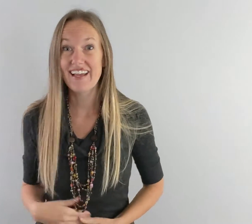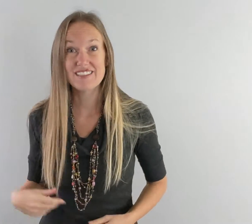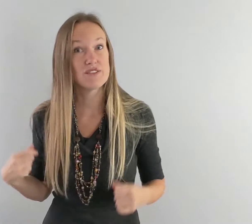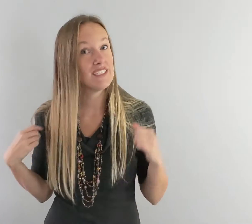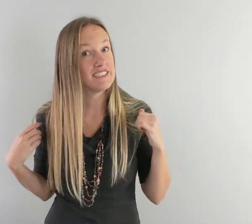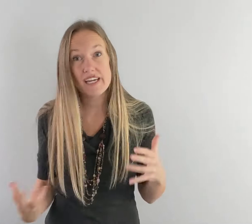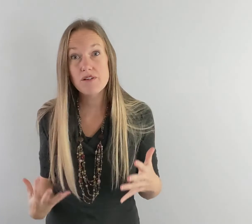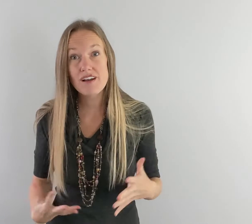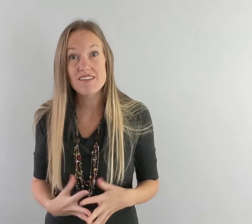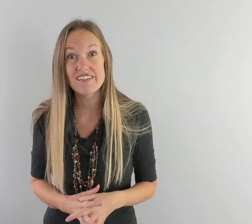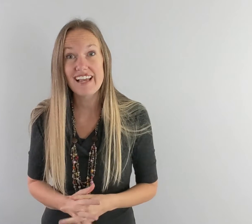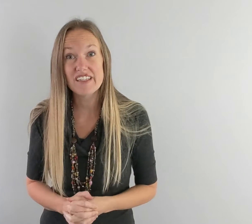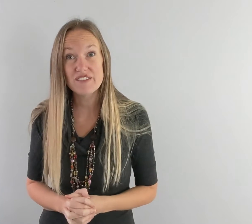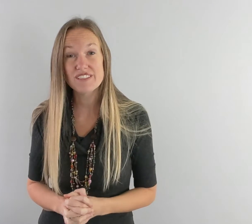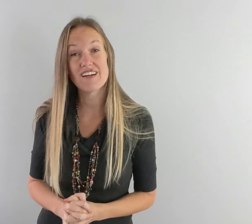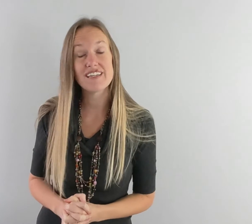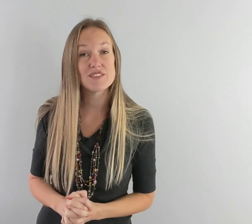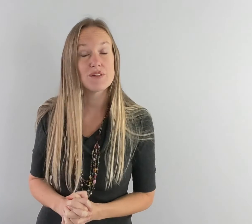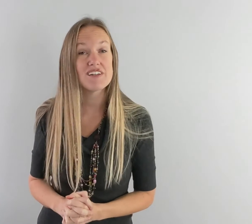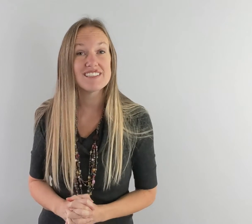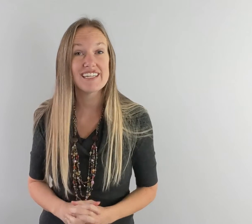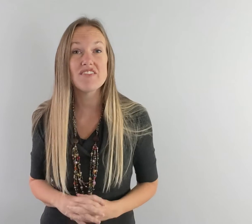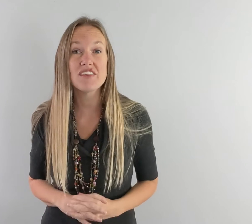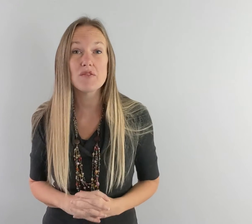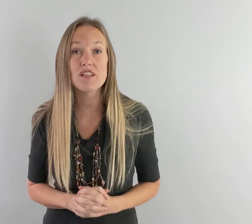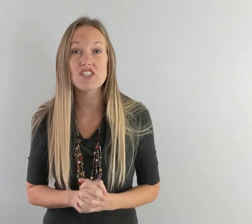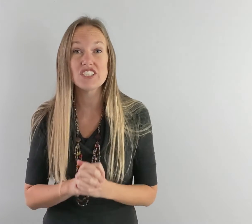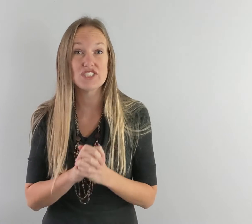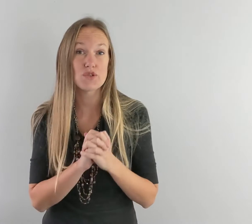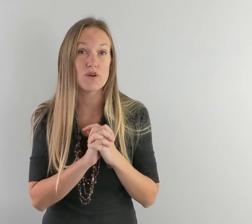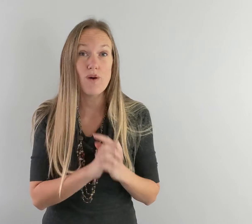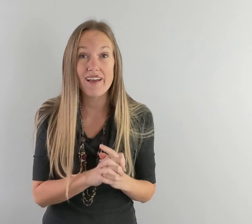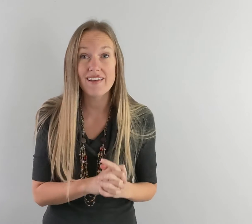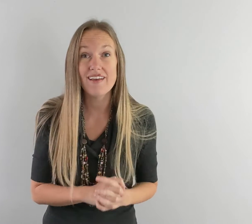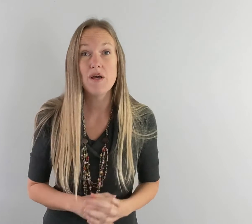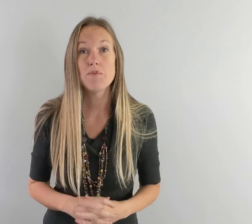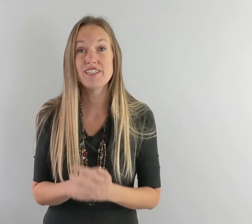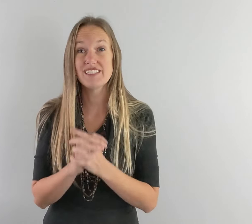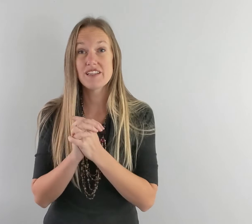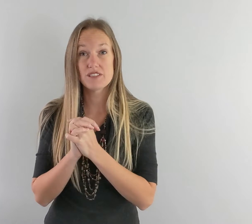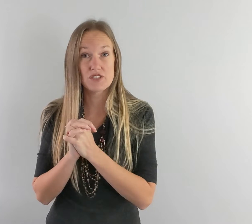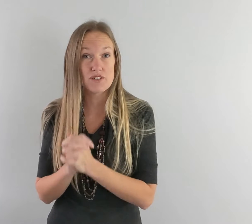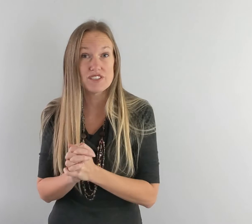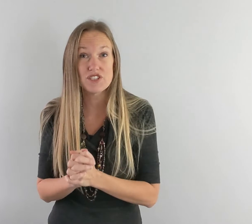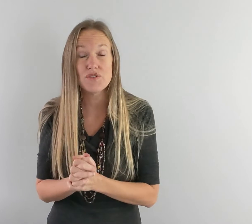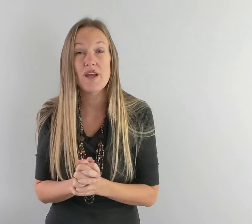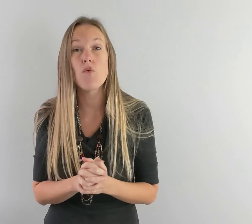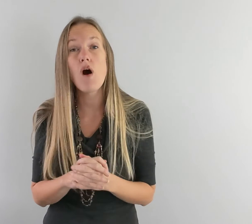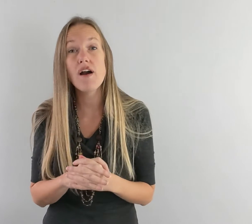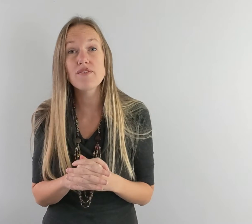so today we're not learning any new signs. We are going to take everything we learned in tutorial 1, put it together with tutorial 2, and walk through